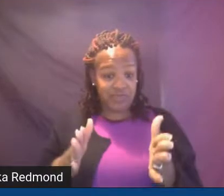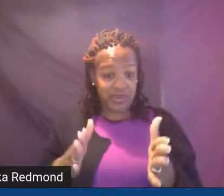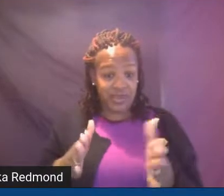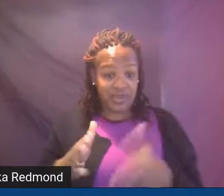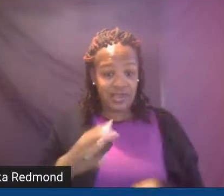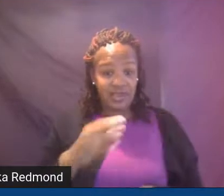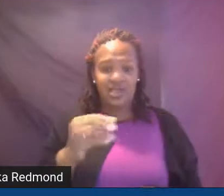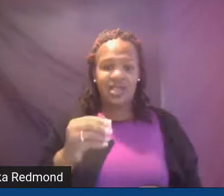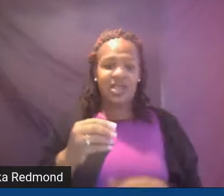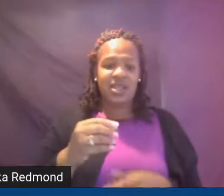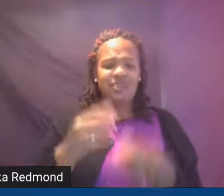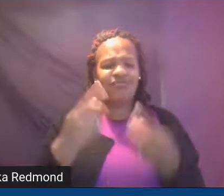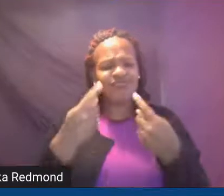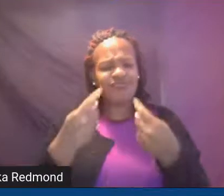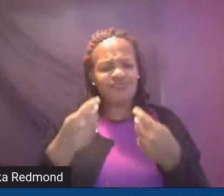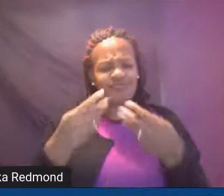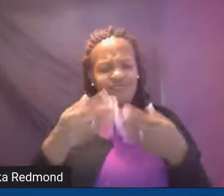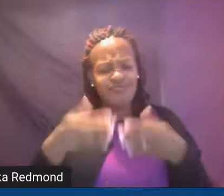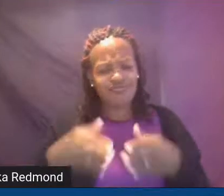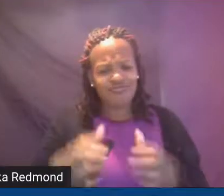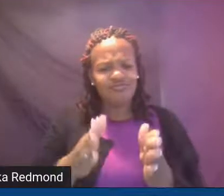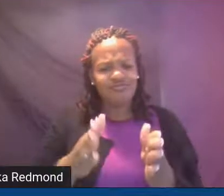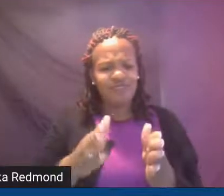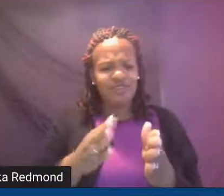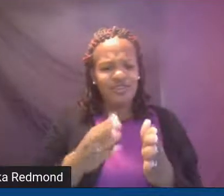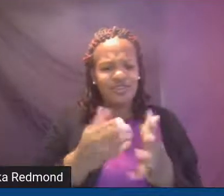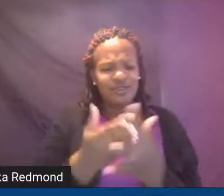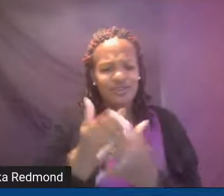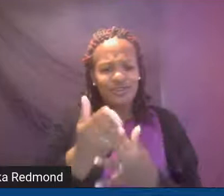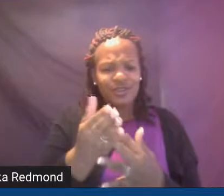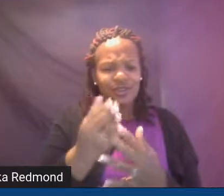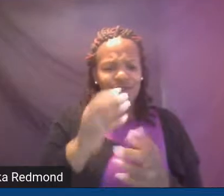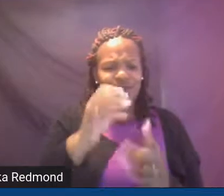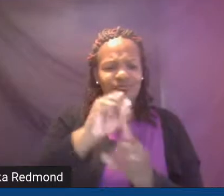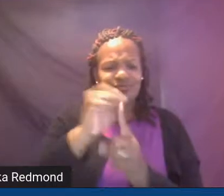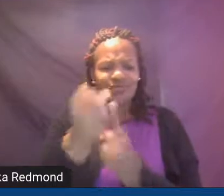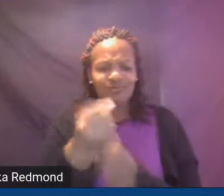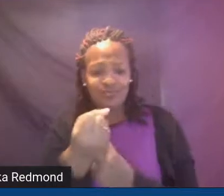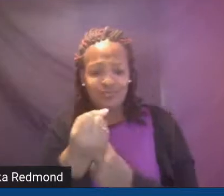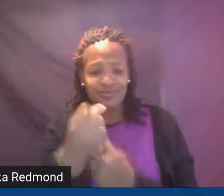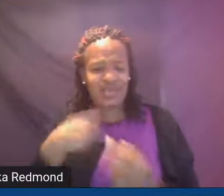combination of circumstances, I found myself recovering from a back surgery.